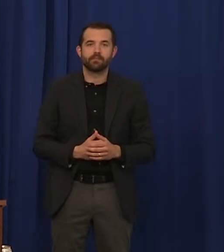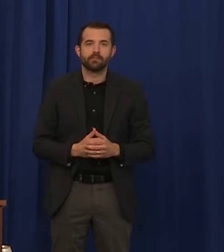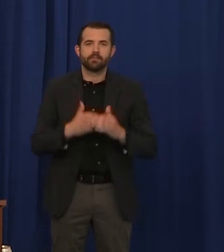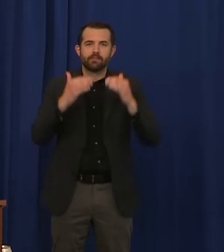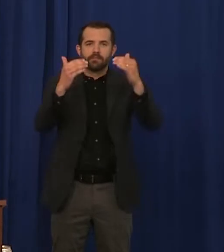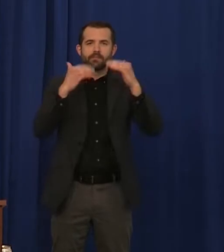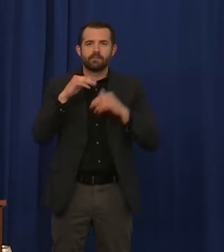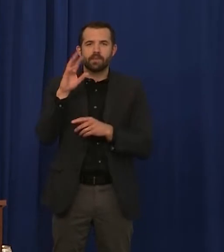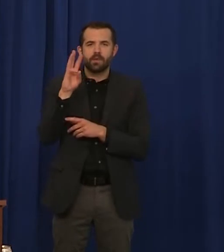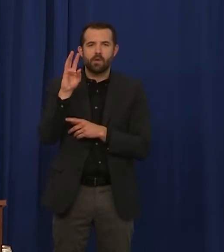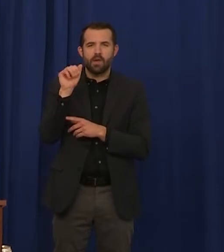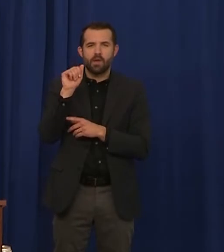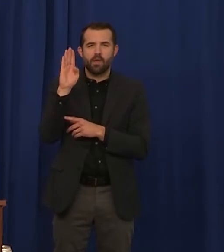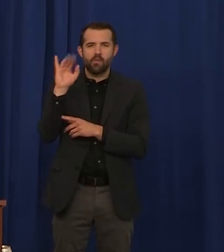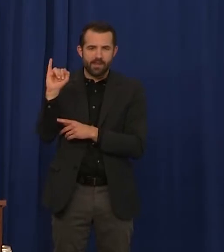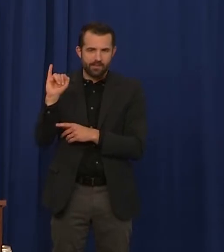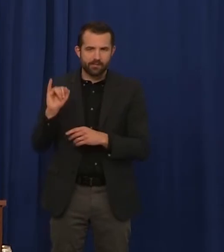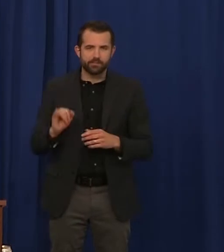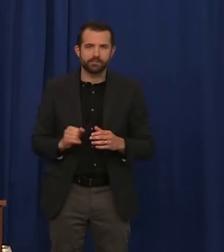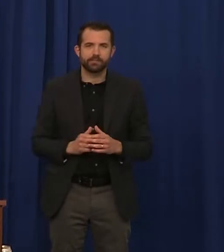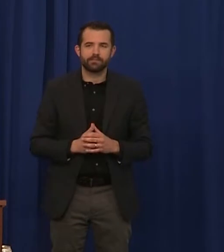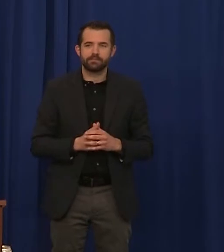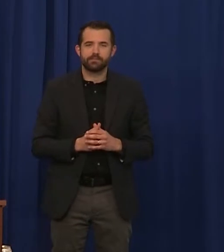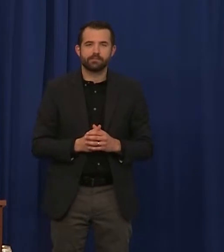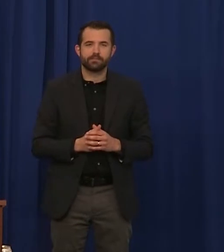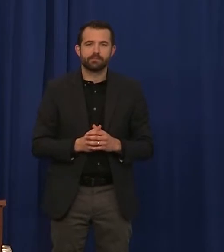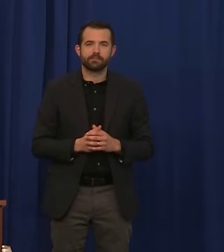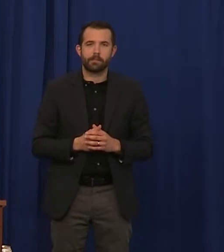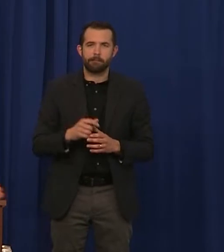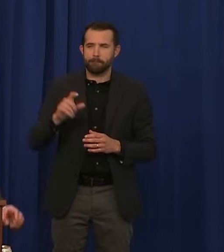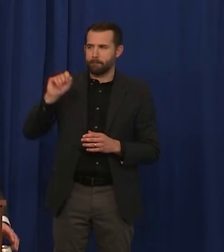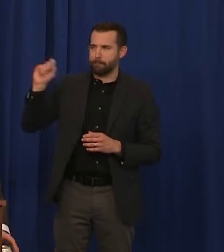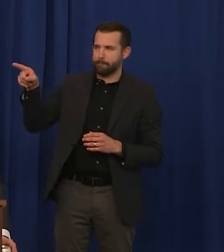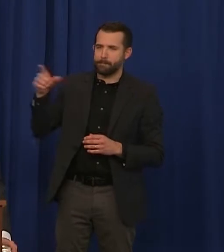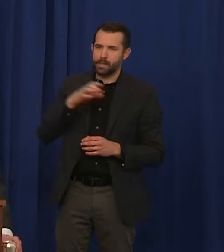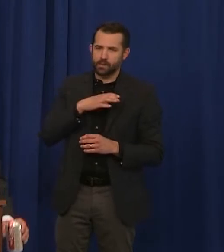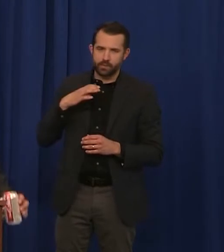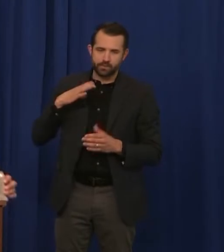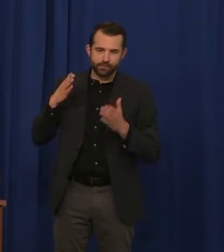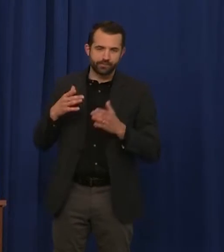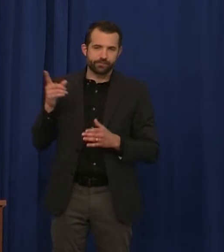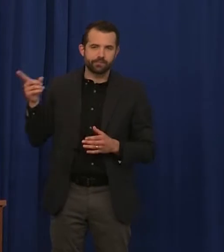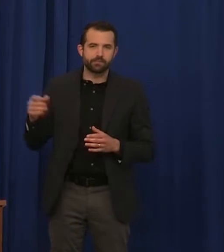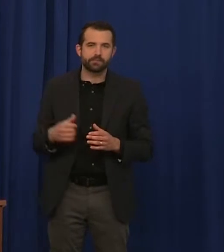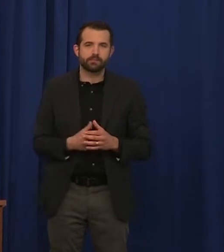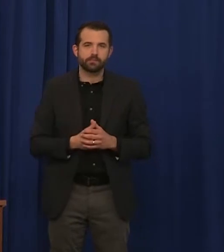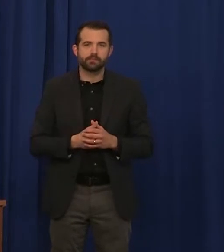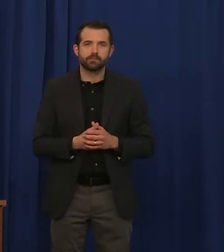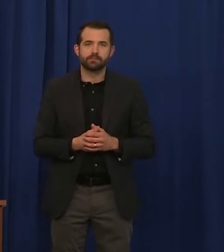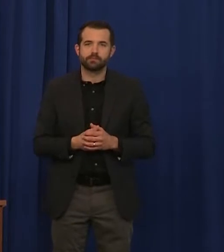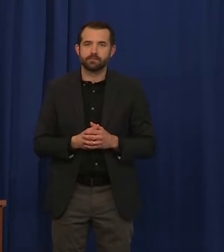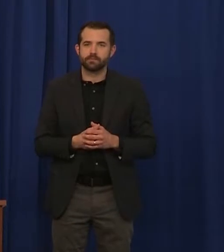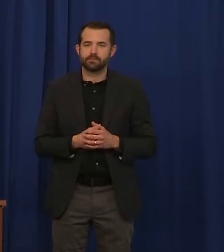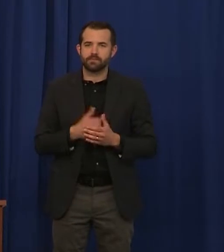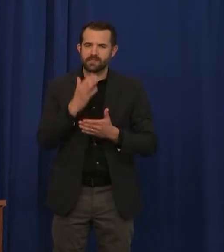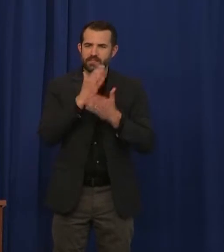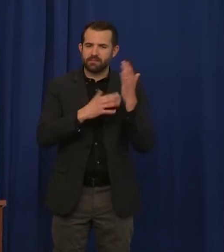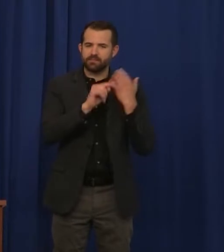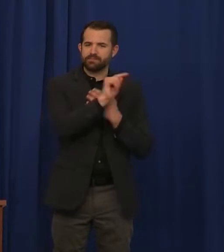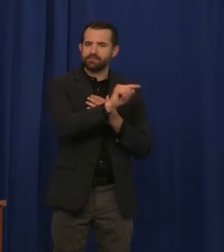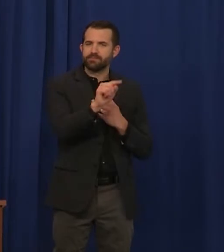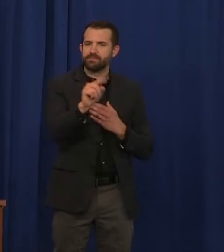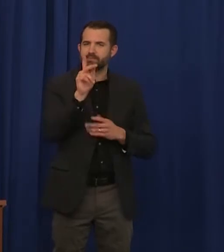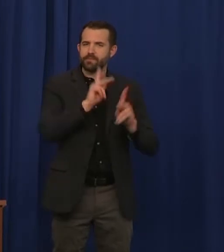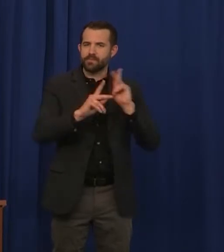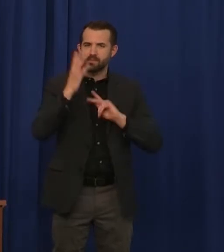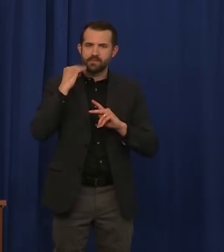Hi, thanks so much, Dr. Shah. This question is actually for Commissioner Fortman. Some people are still experiencing challenges in collecting their